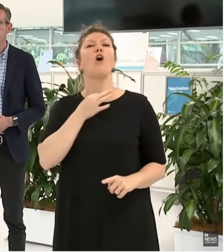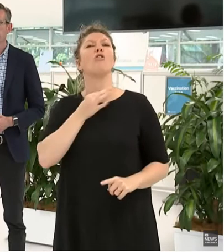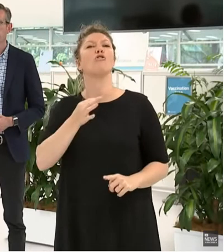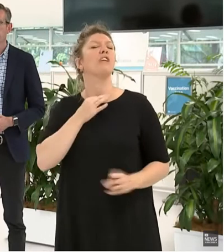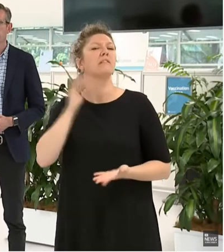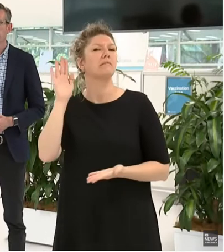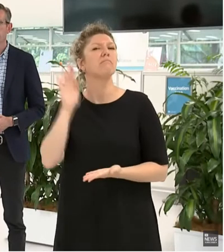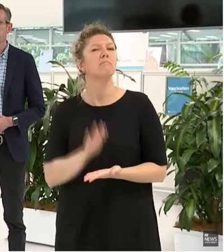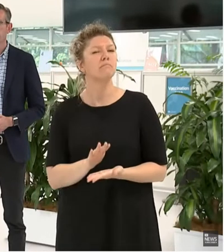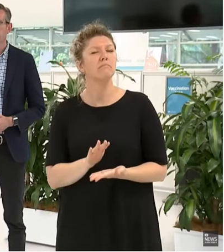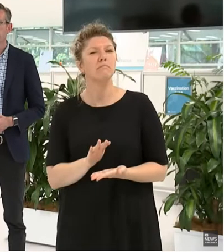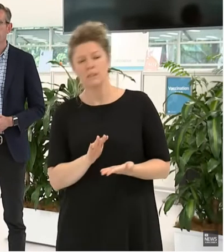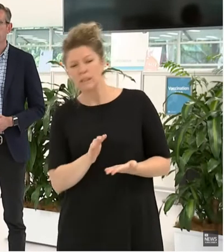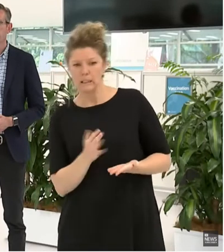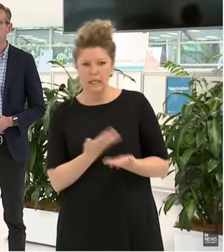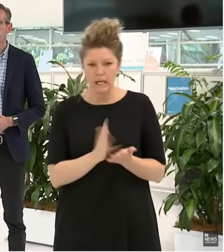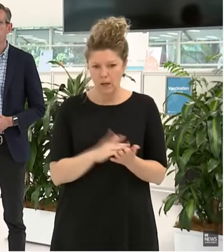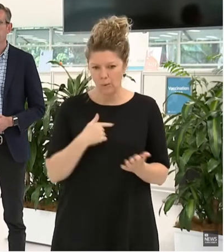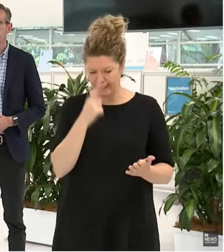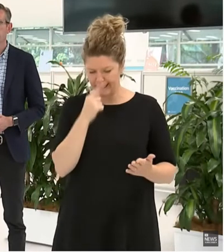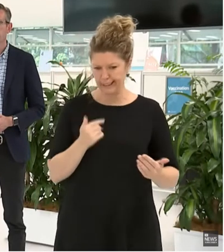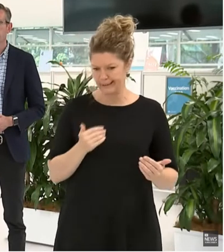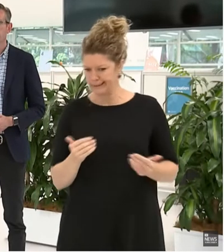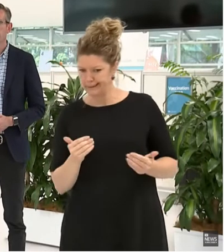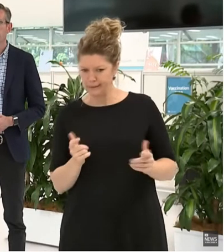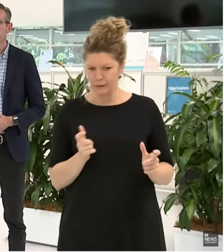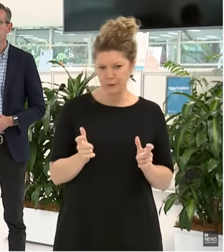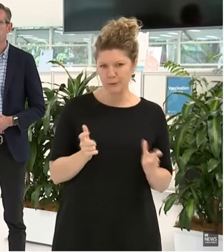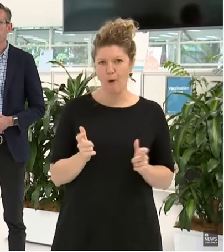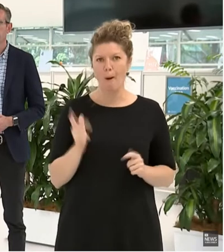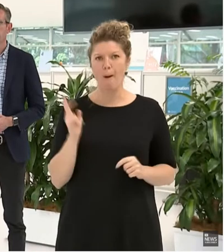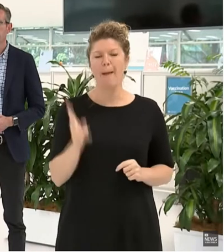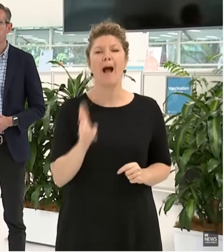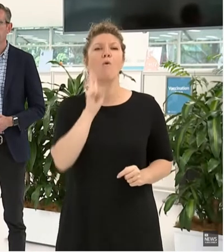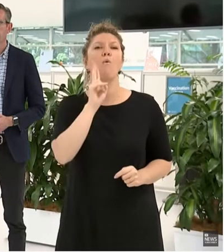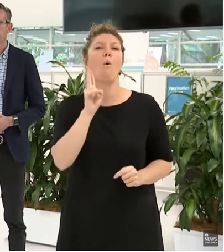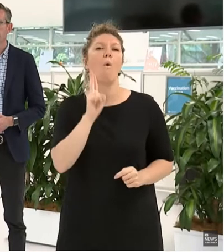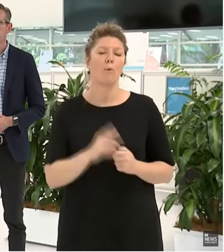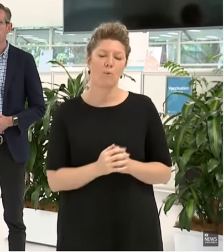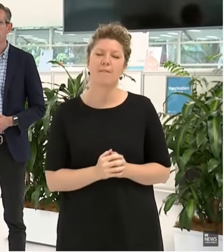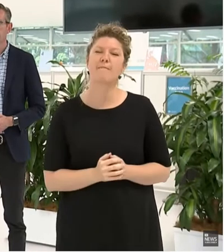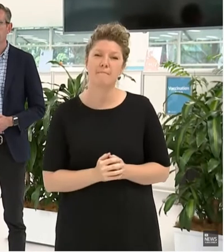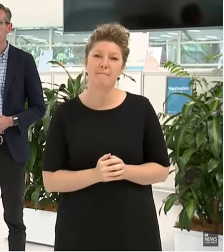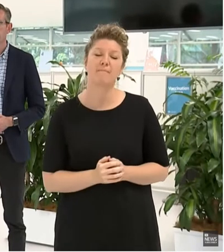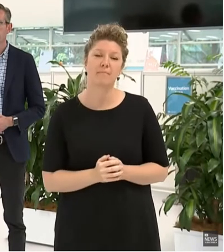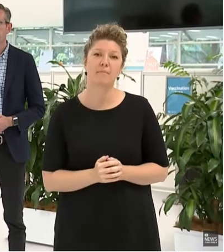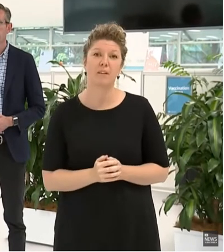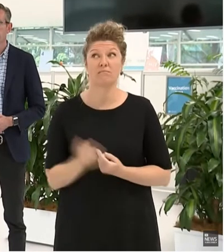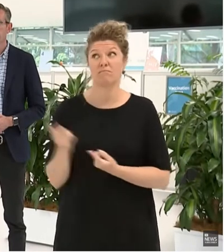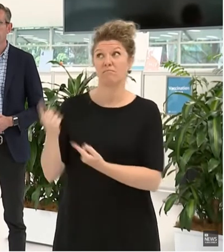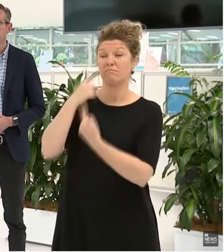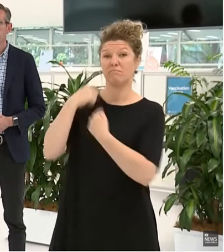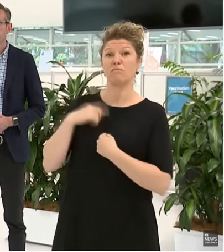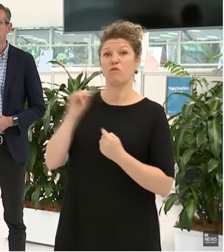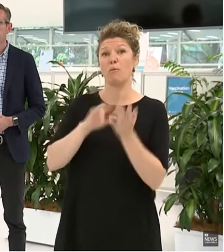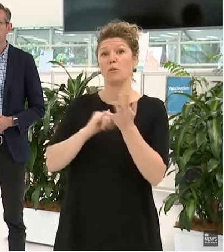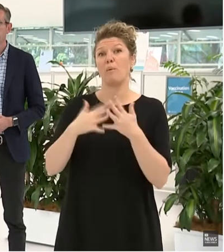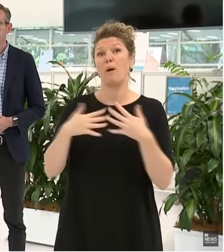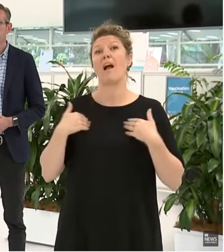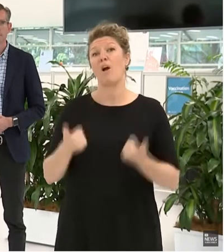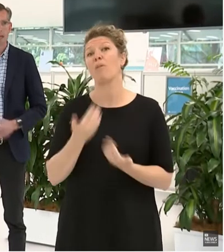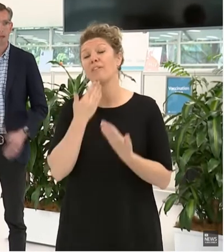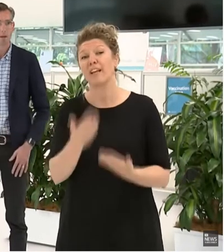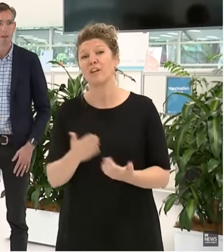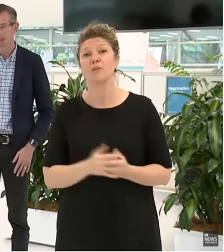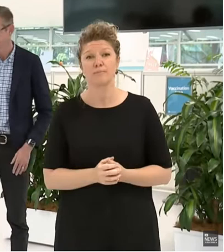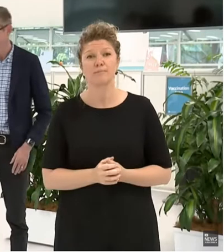and also weigh up how we manage to get back to as normal a life as possible. And that is the strong advice from the New South Wales Health. Thank